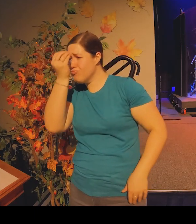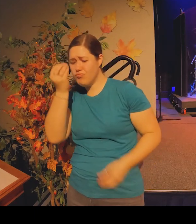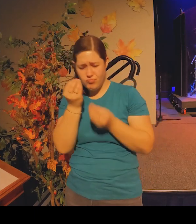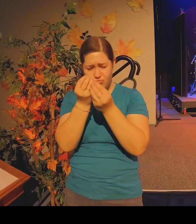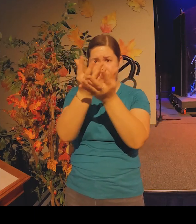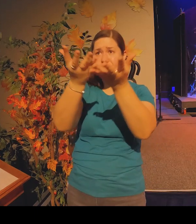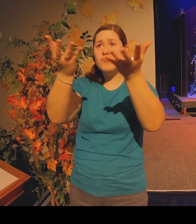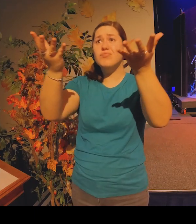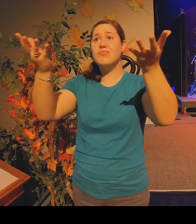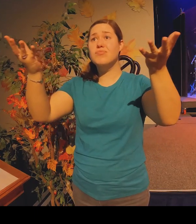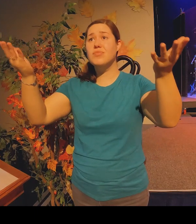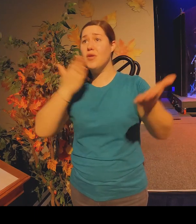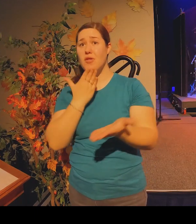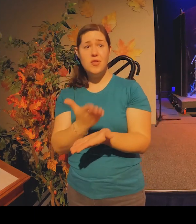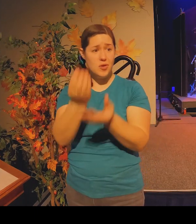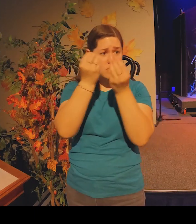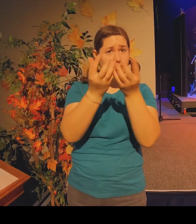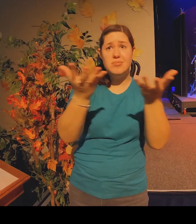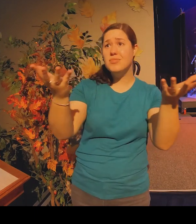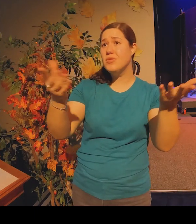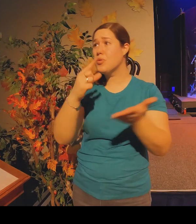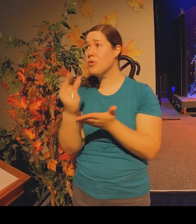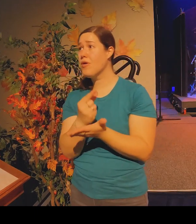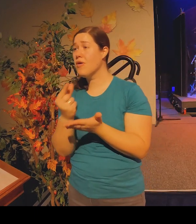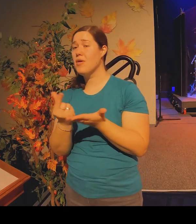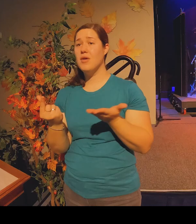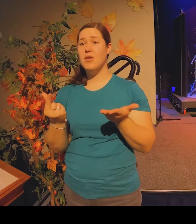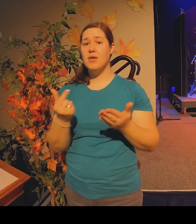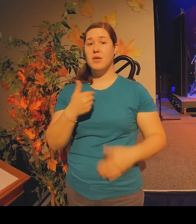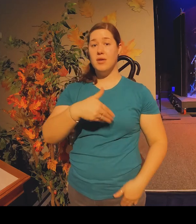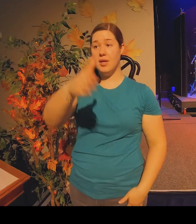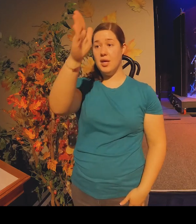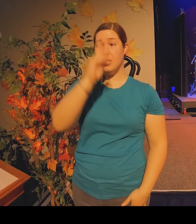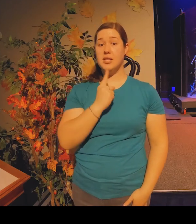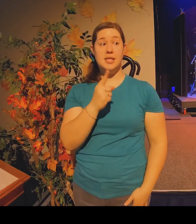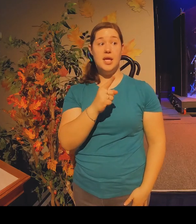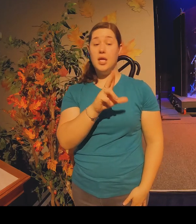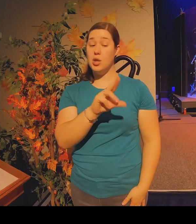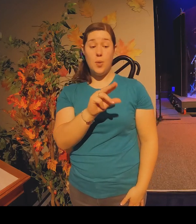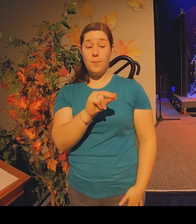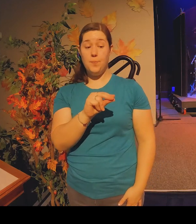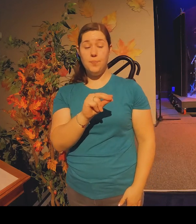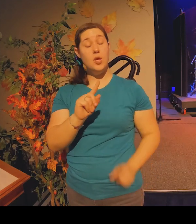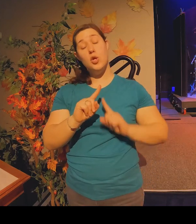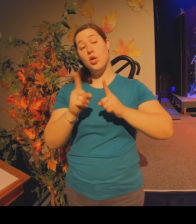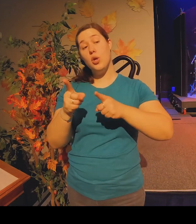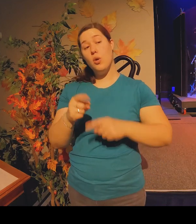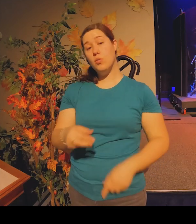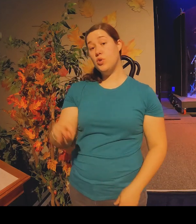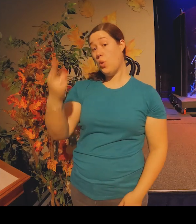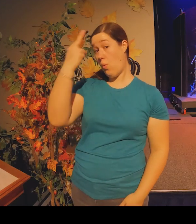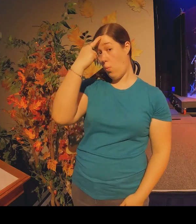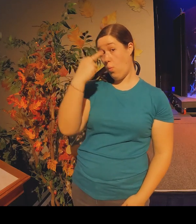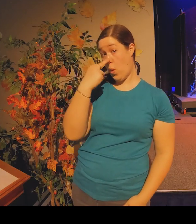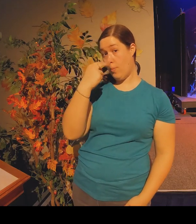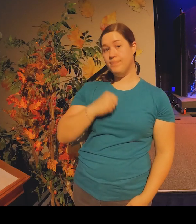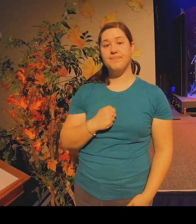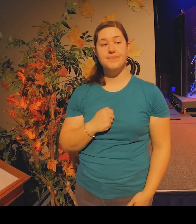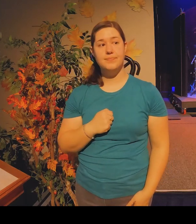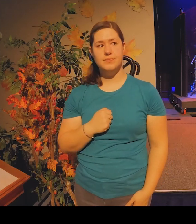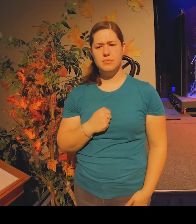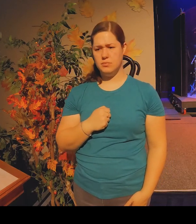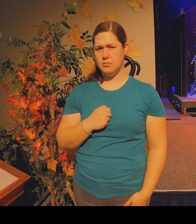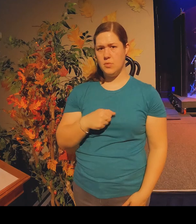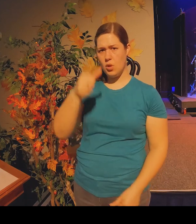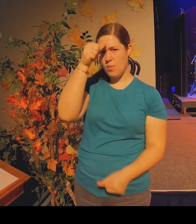so wanted to go to Spain. And God said, no, you're going to Rome. You're going to Rome. And do you remember what happened to